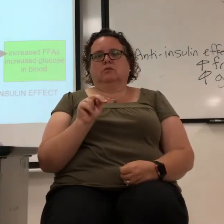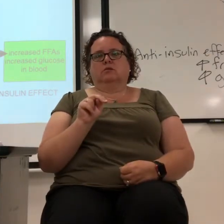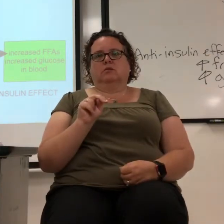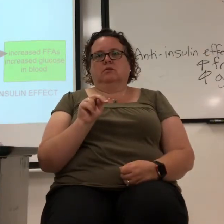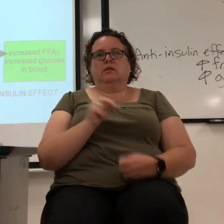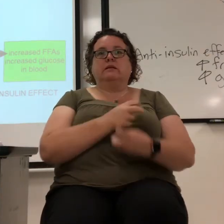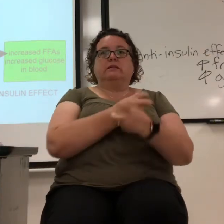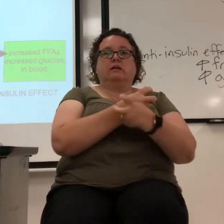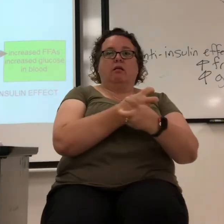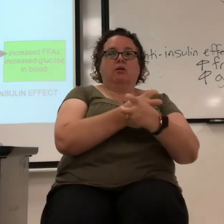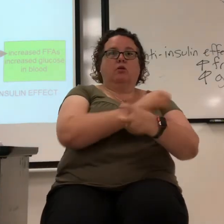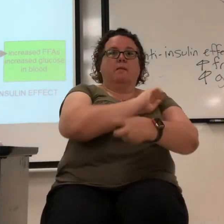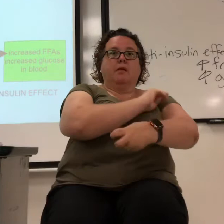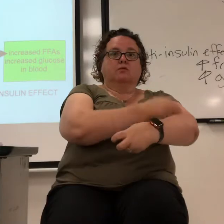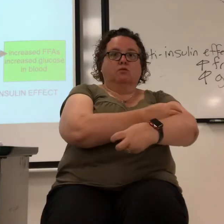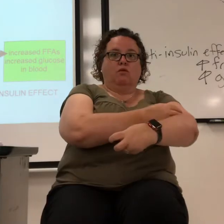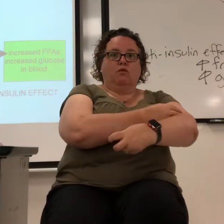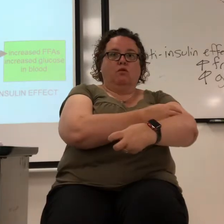Skeletal muscle,